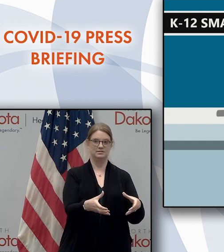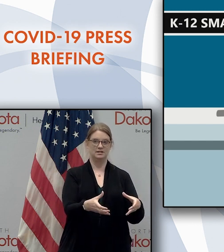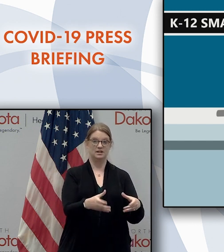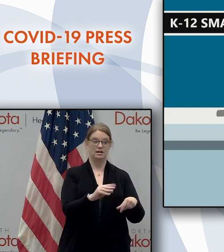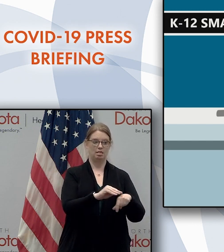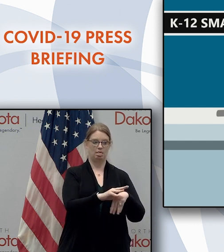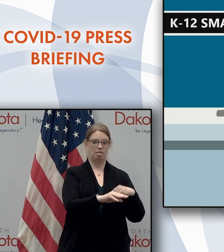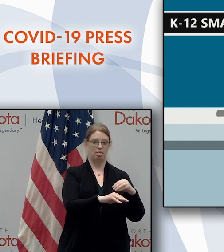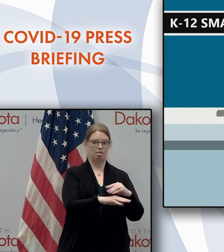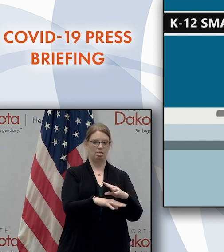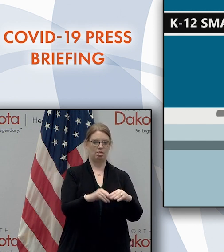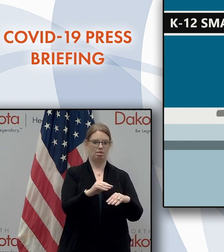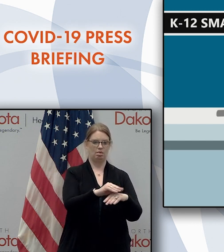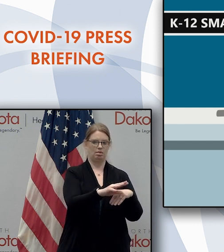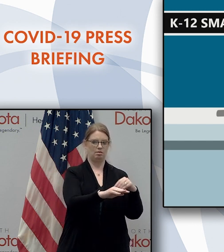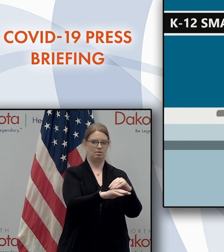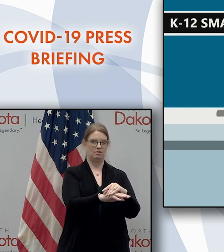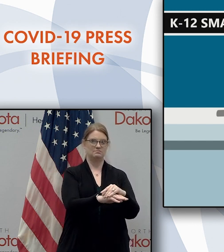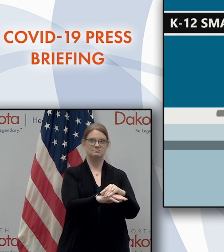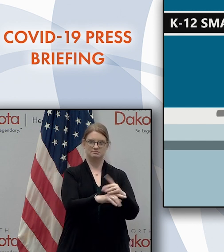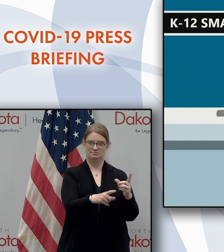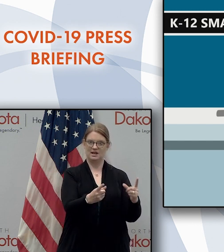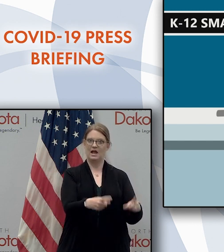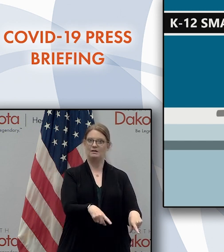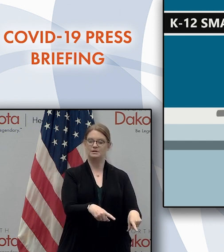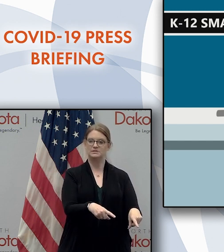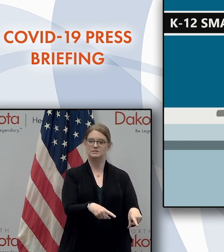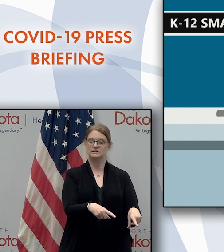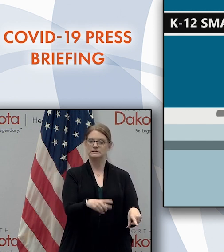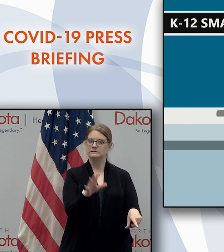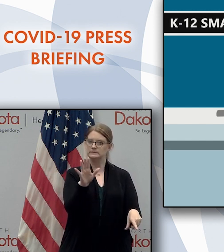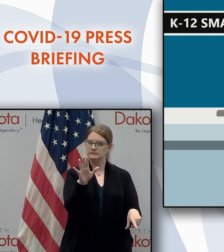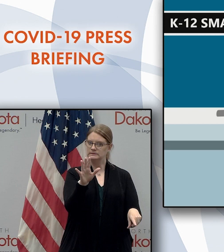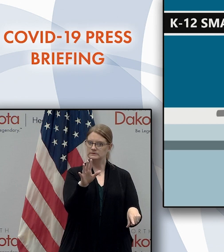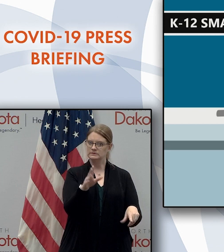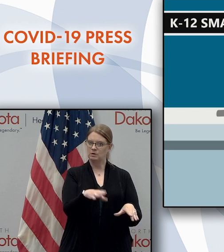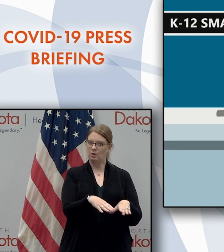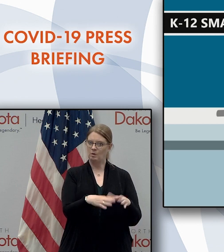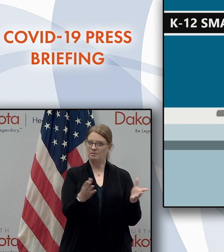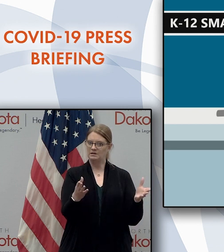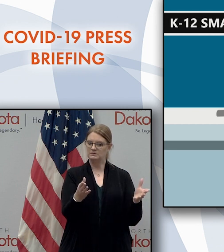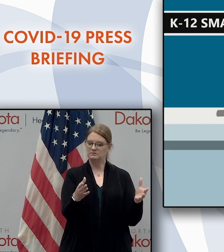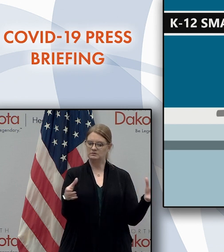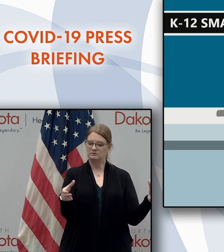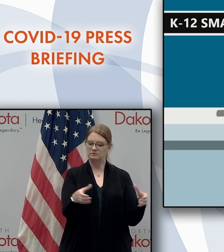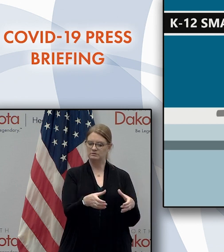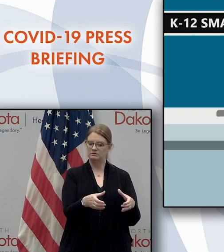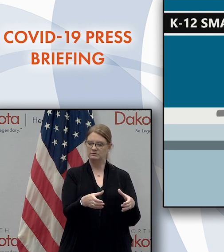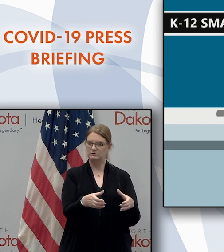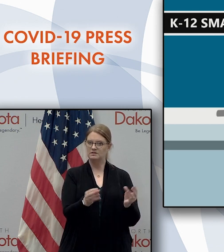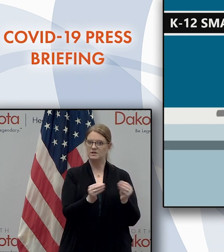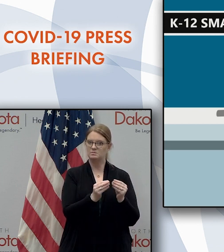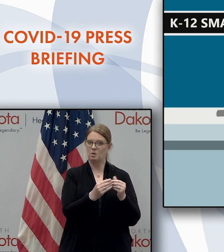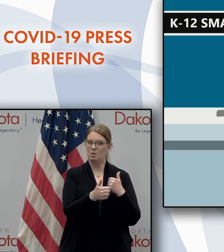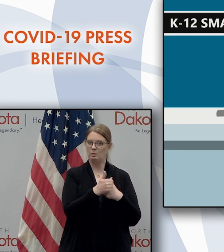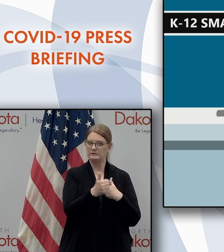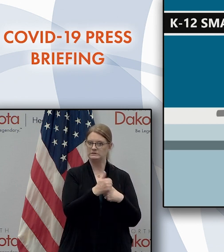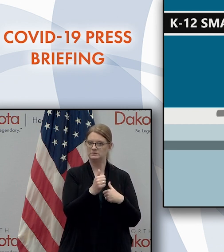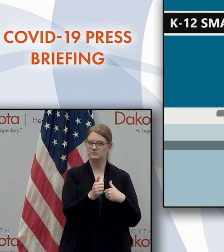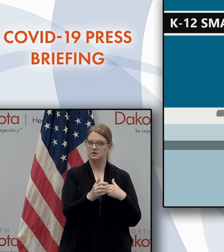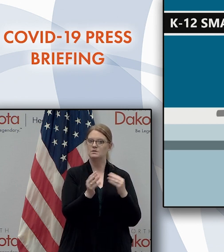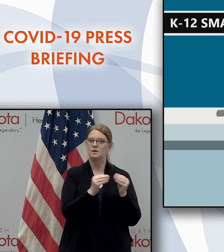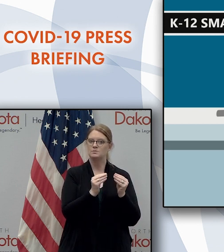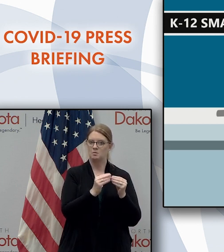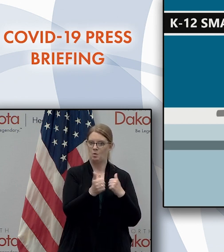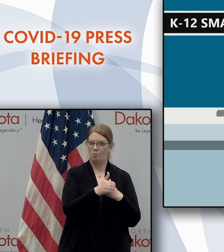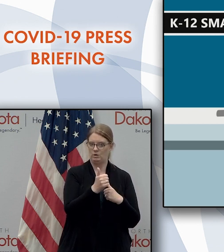transmissible moments, and therefore we know that we're adding risk back into the equation by putting more people back into buildings. And in